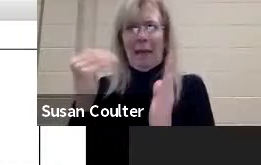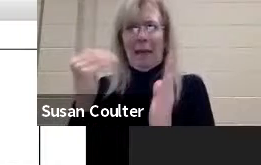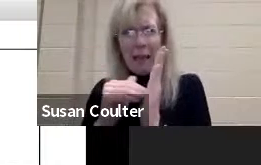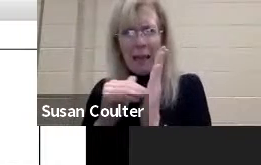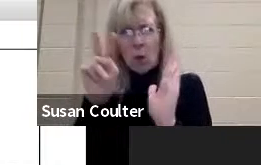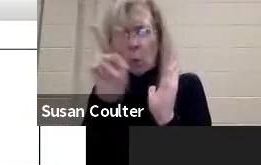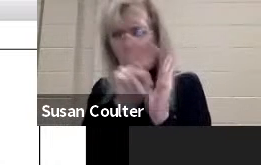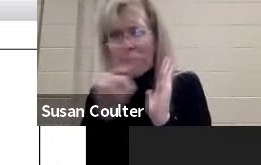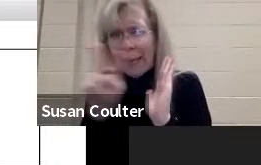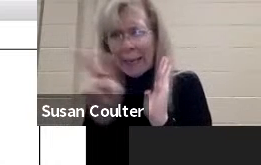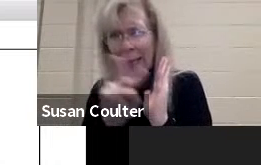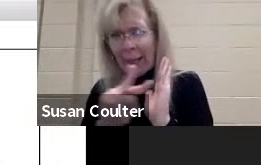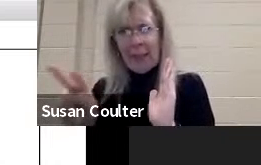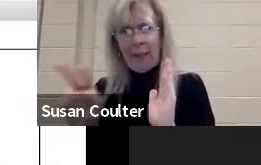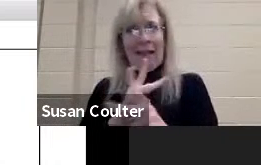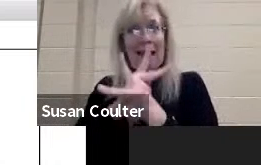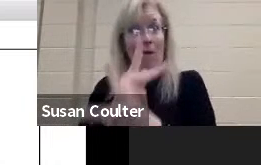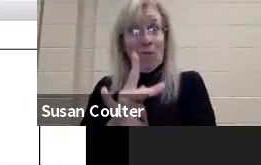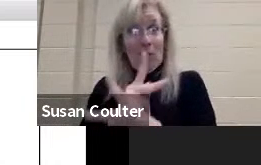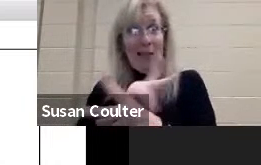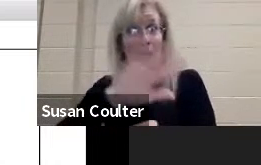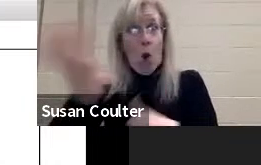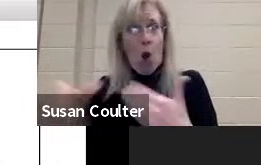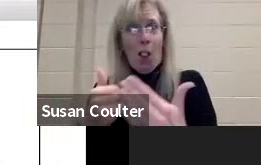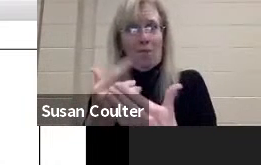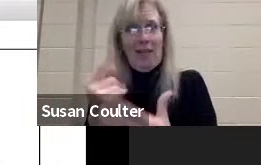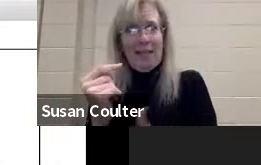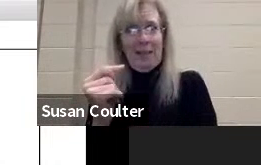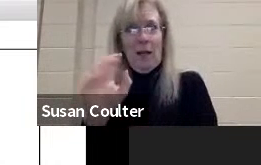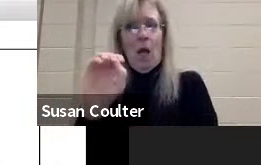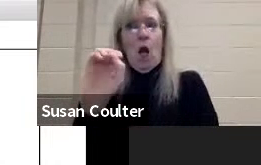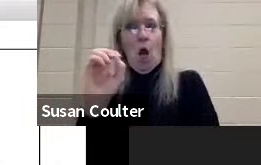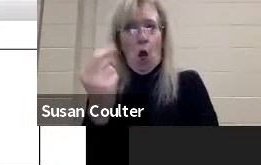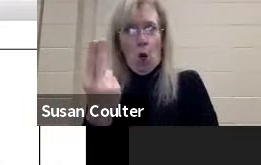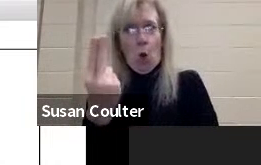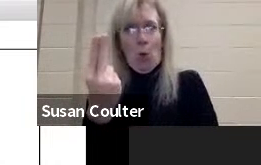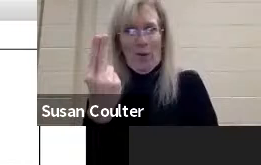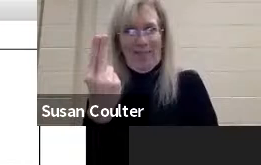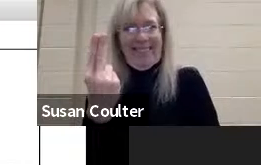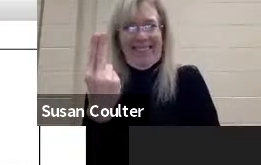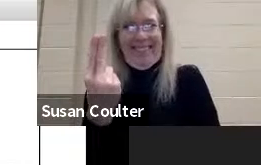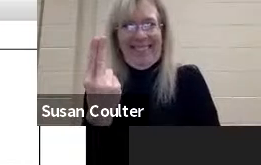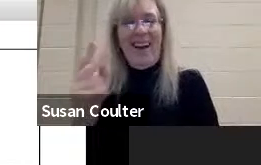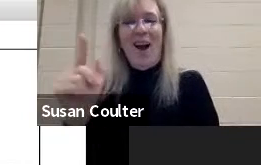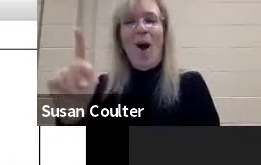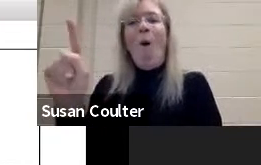recipe again, reading carefully all of it. Oh,